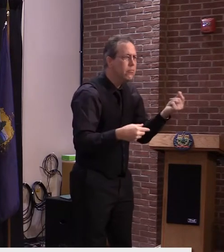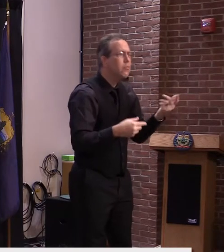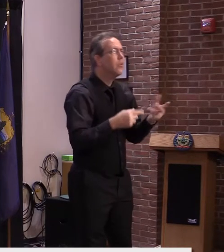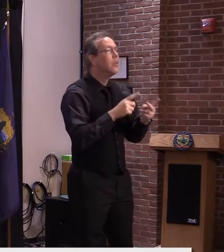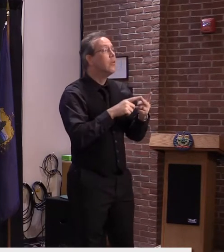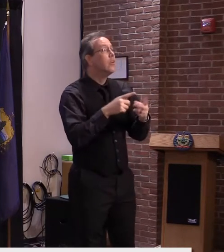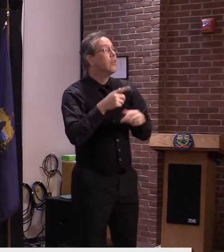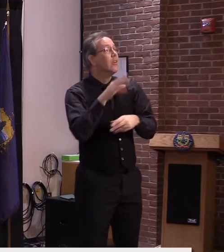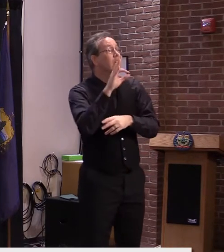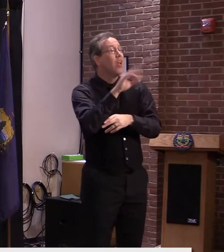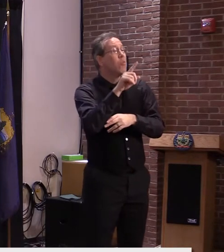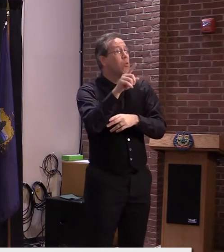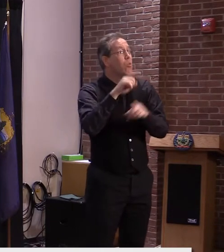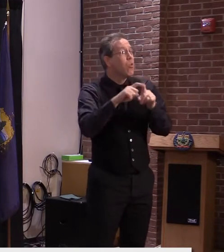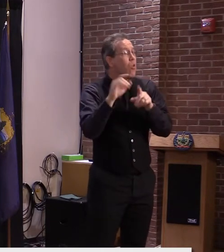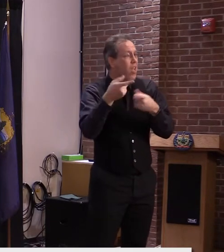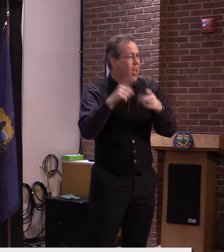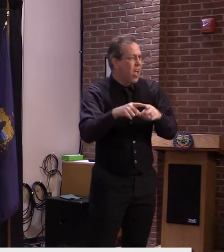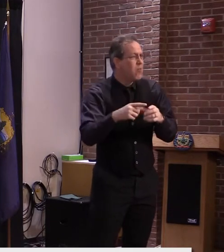were from mobile wireless, which is